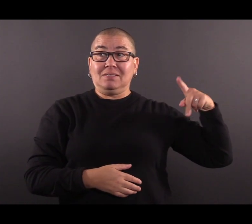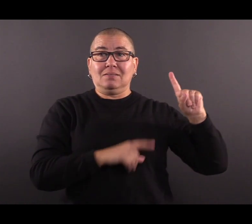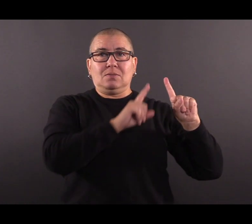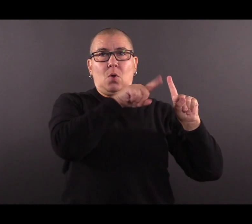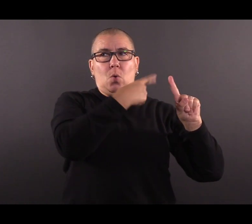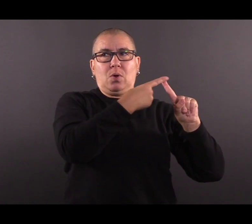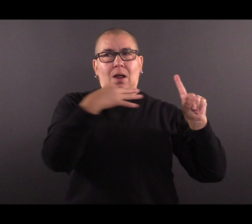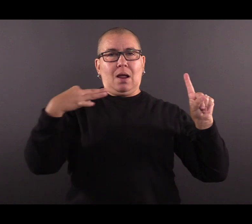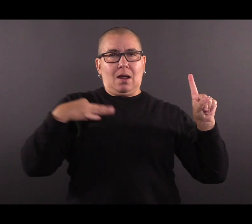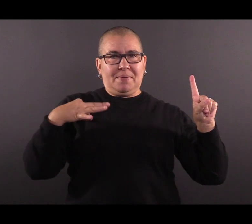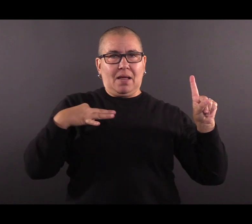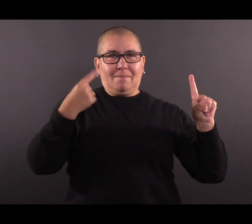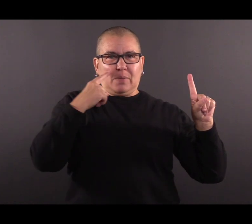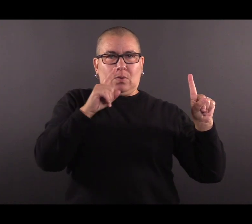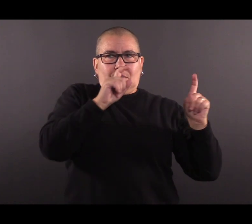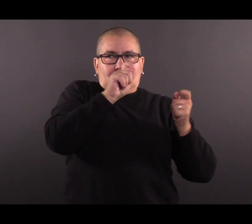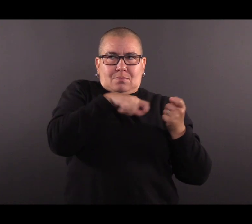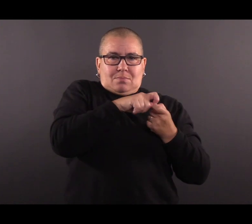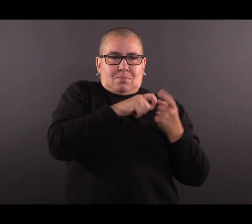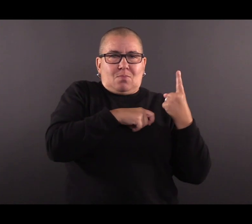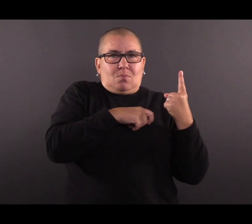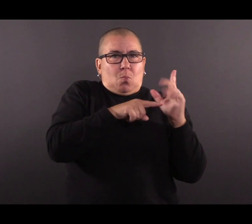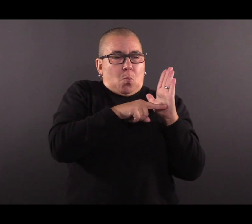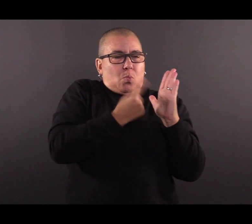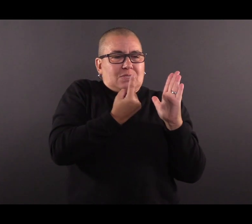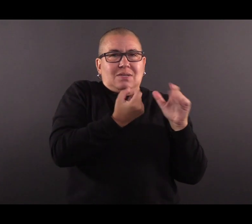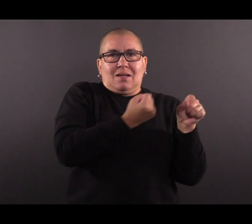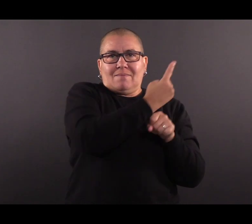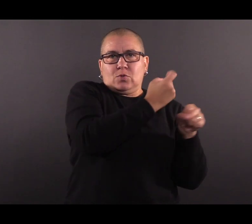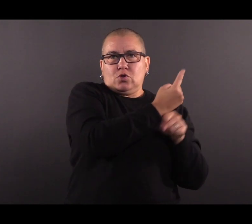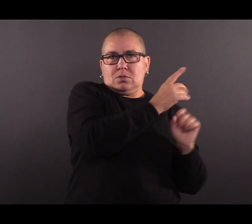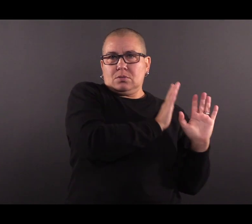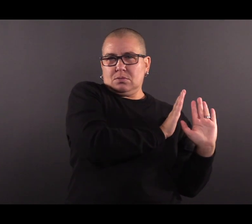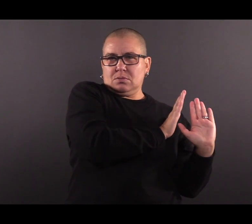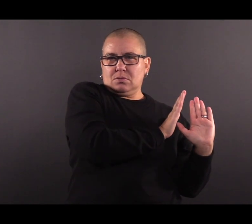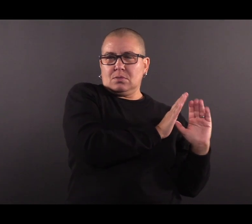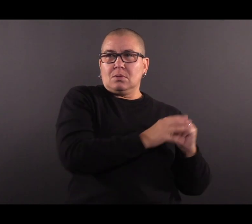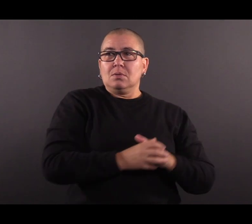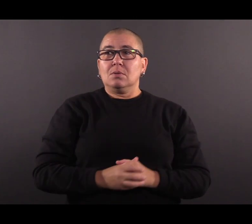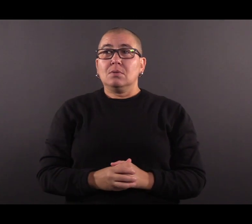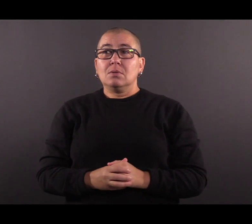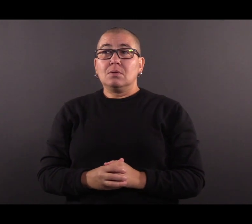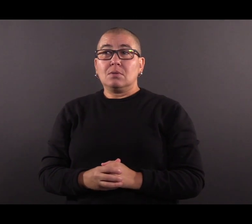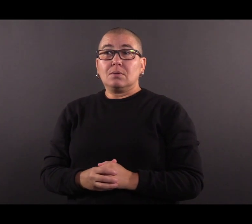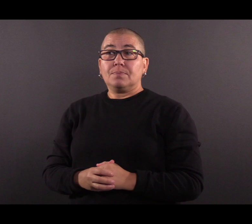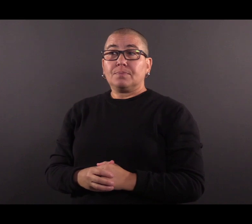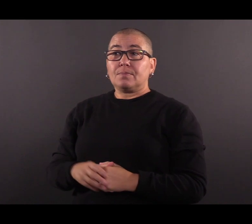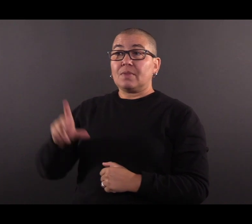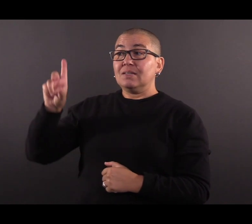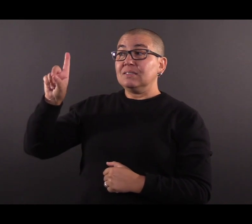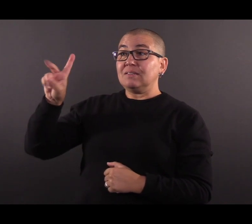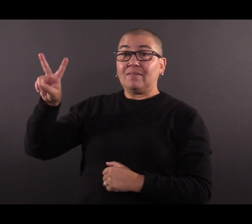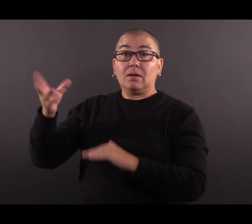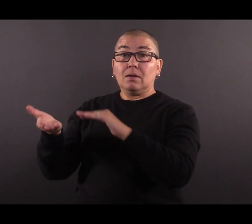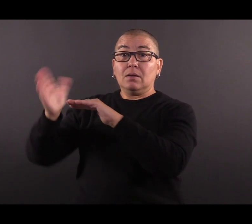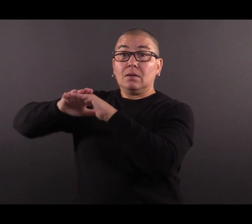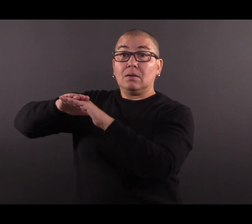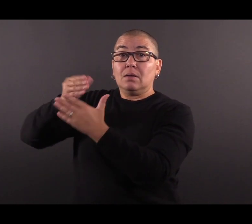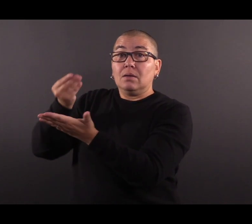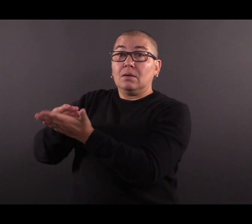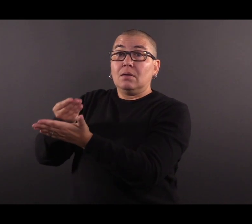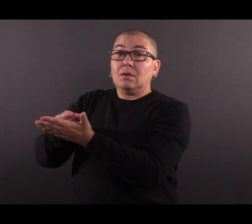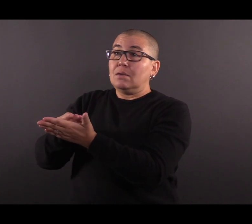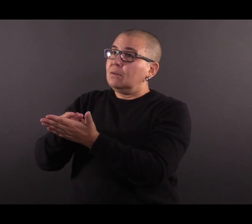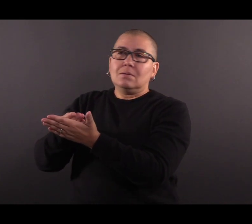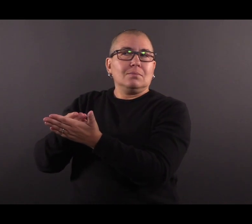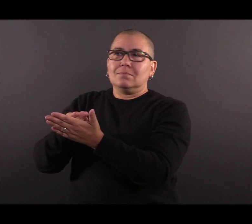services coordinated entry project under DV bonus each year. DV bonus funds cannot cover permanent supportive